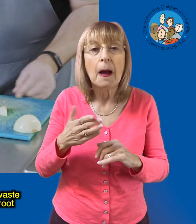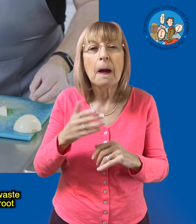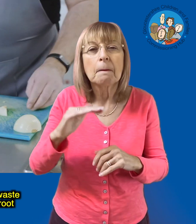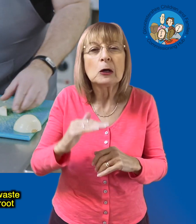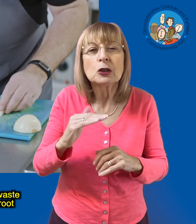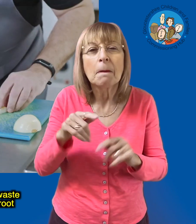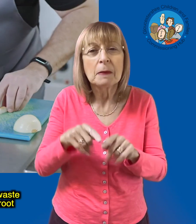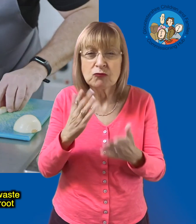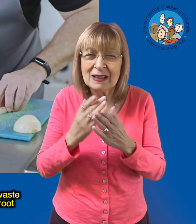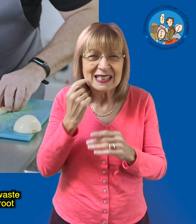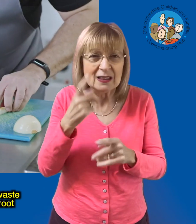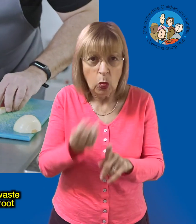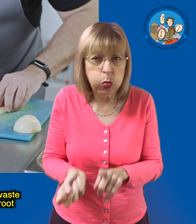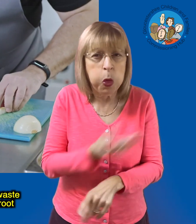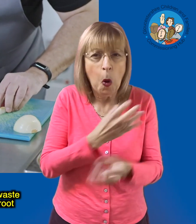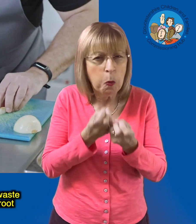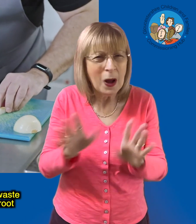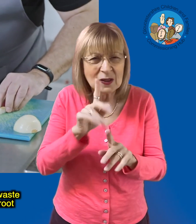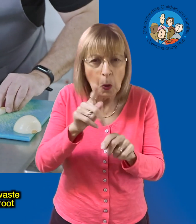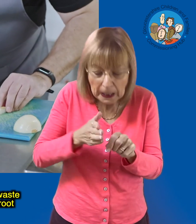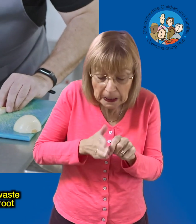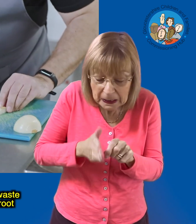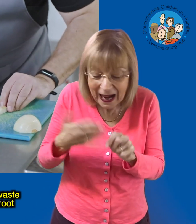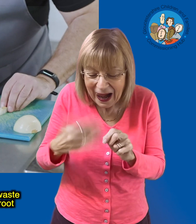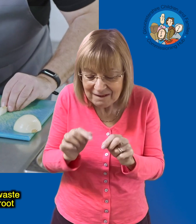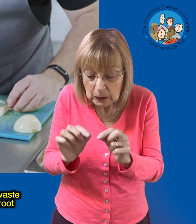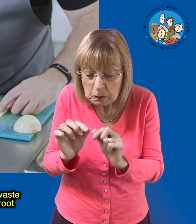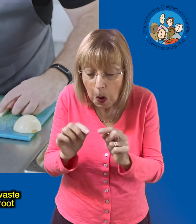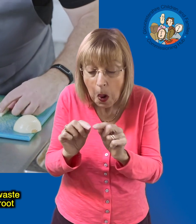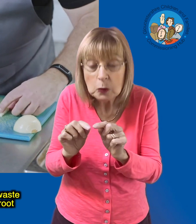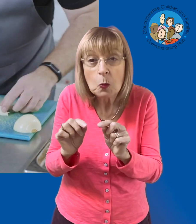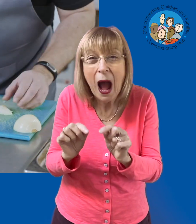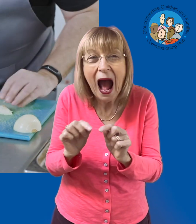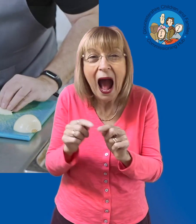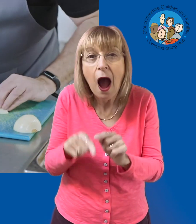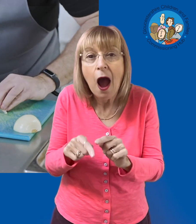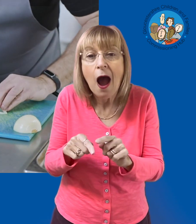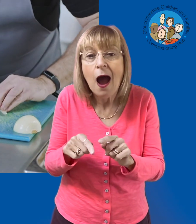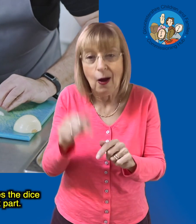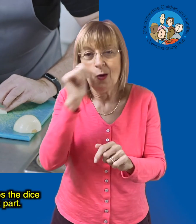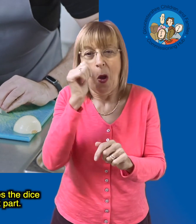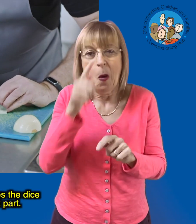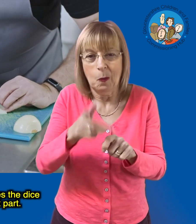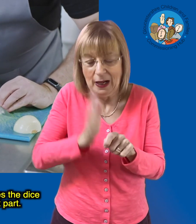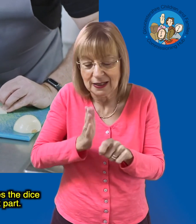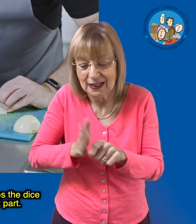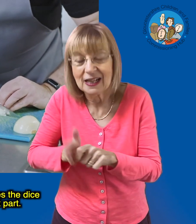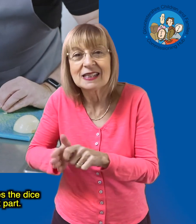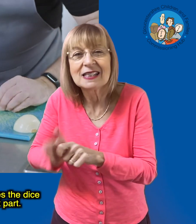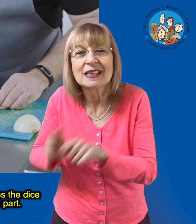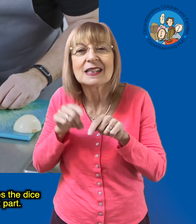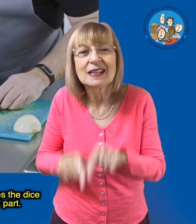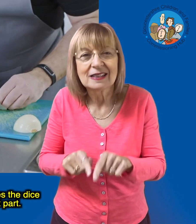don't waste that bit of onion. We just cut down by the root, and then we just cut down that